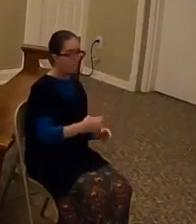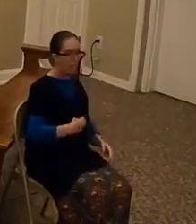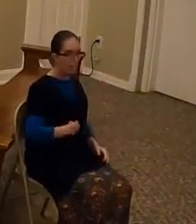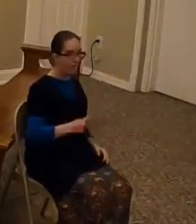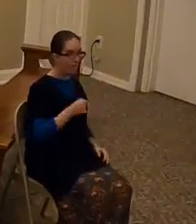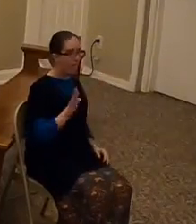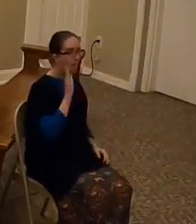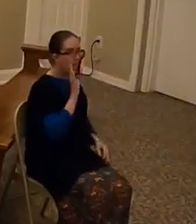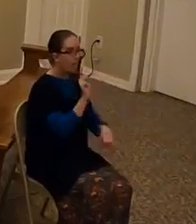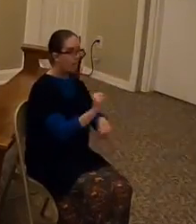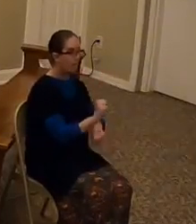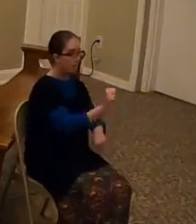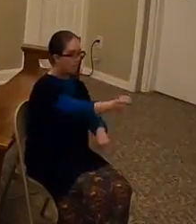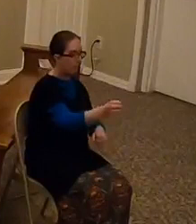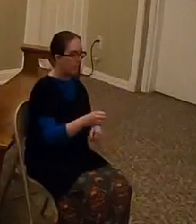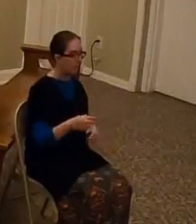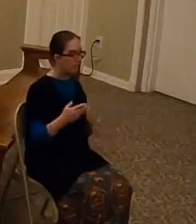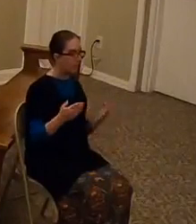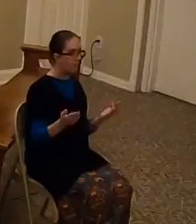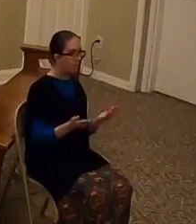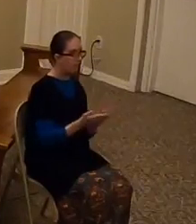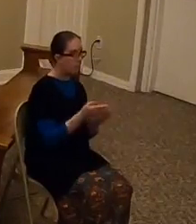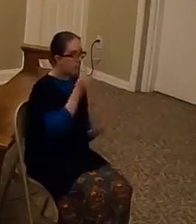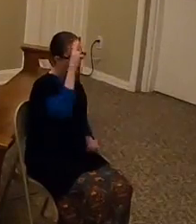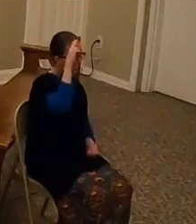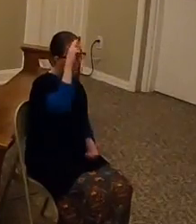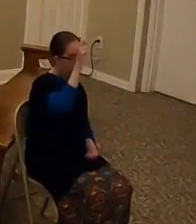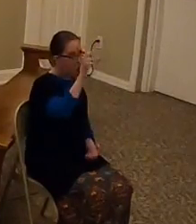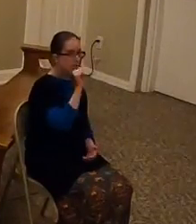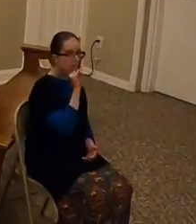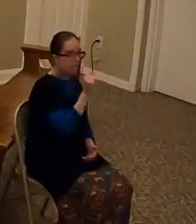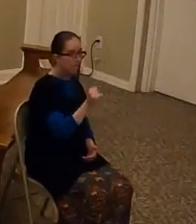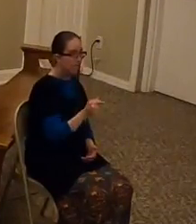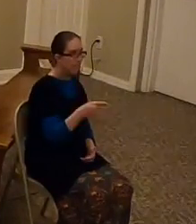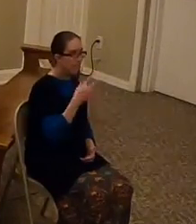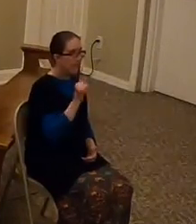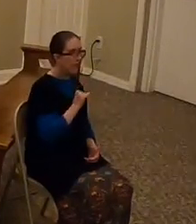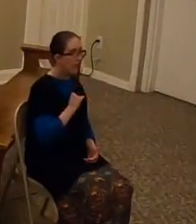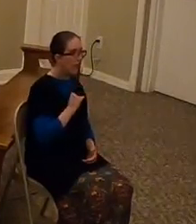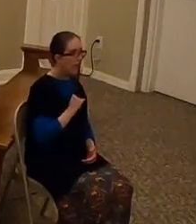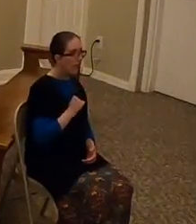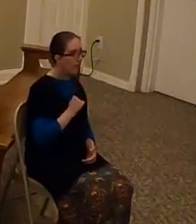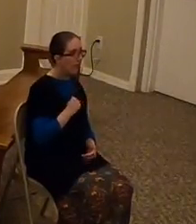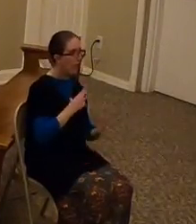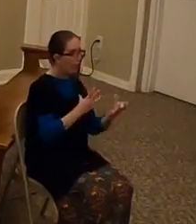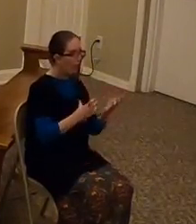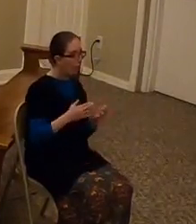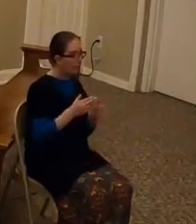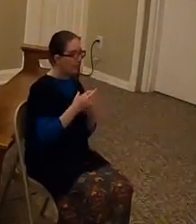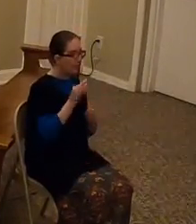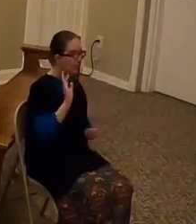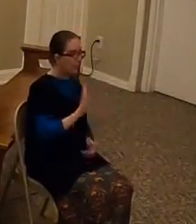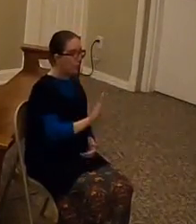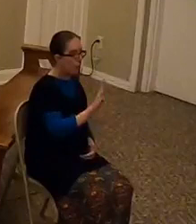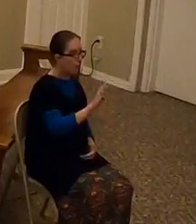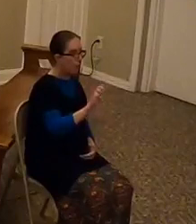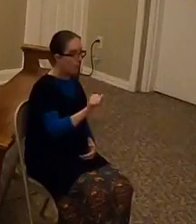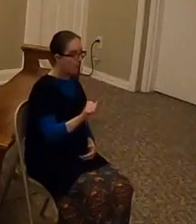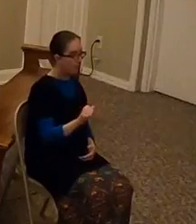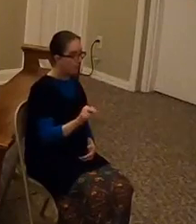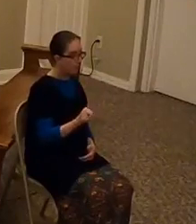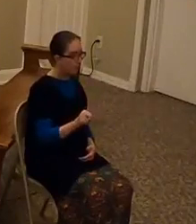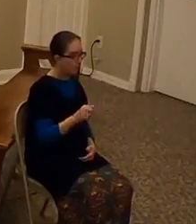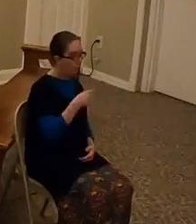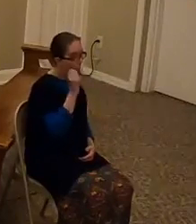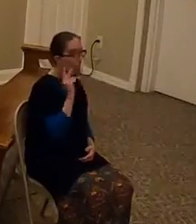work. And so here he is, and he said, I want some of your beans. He said, okay,